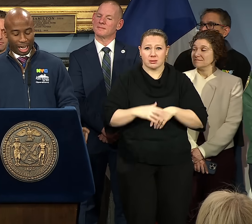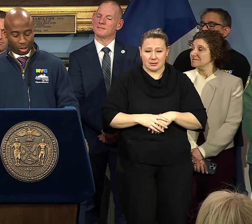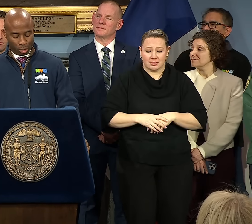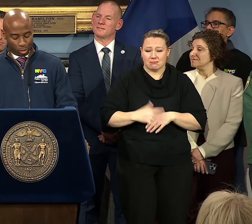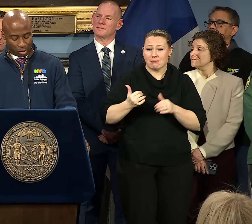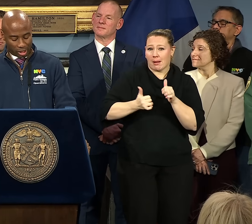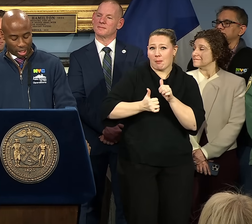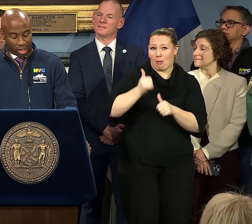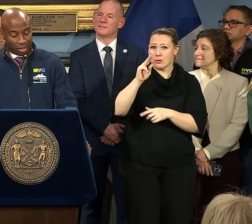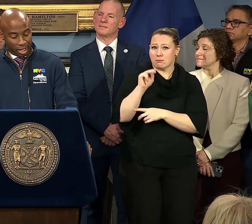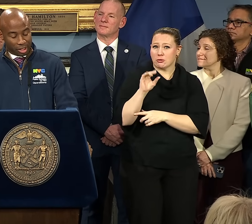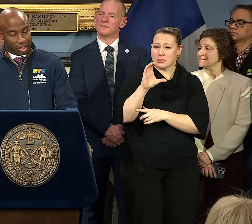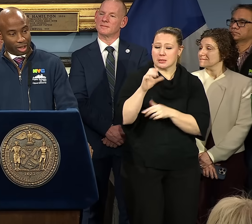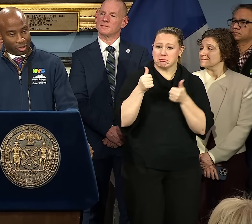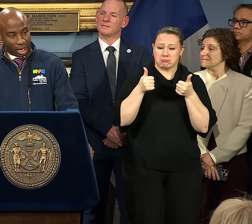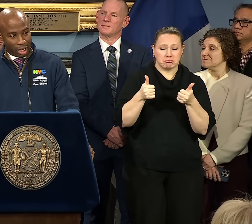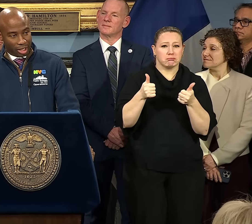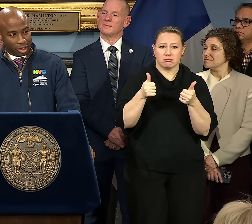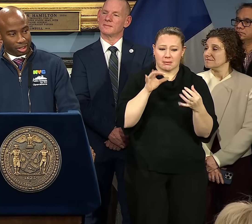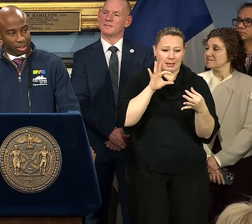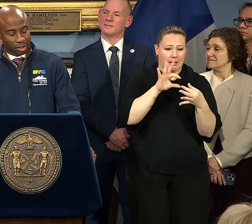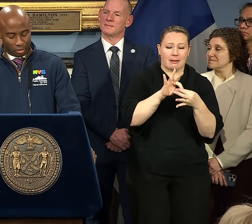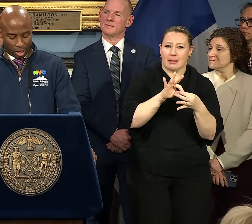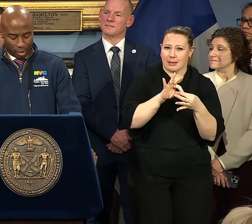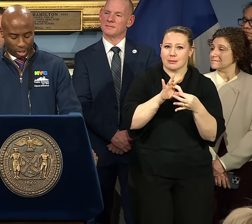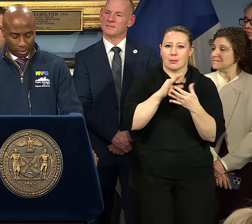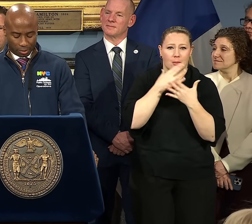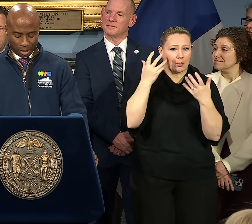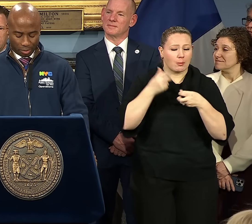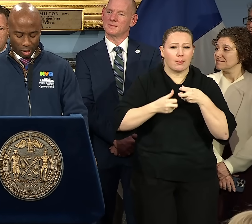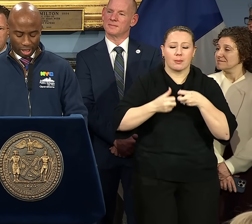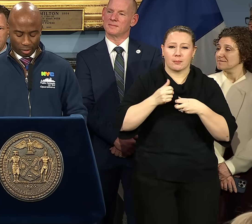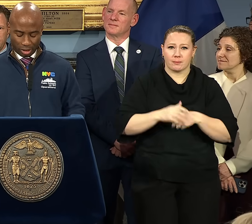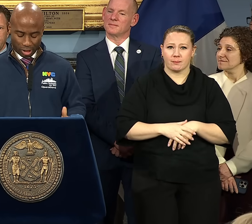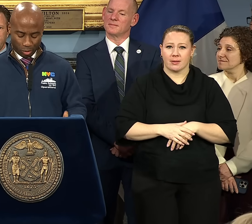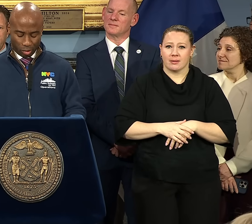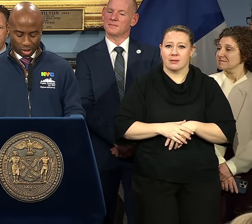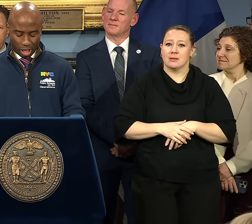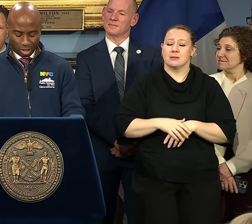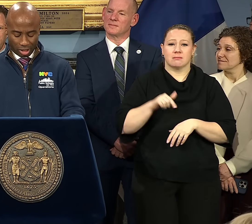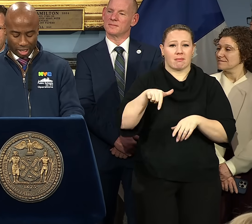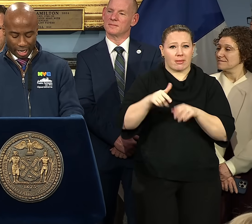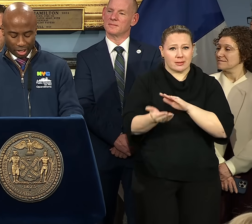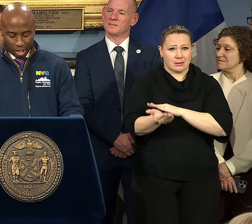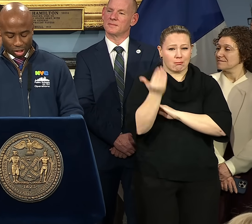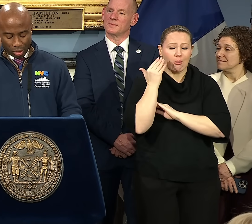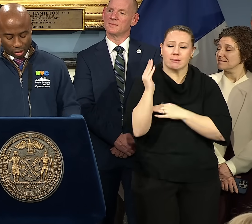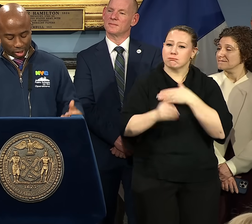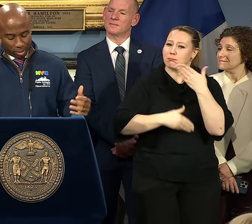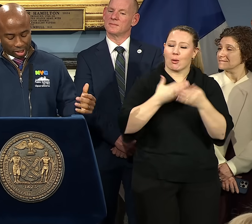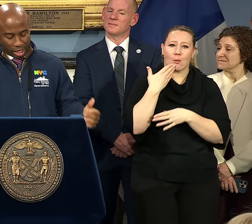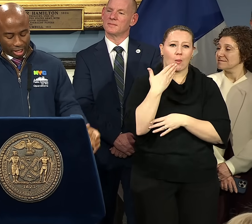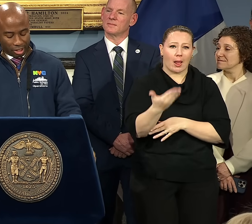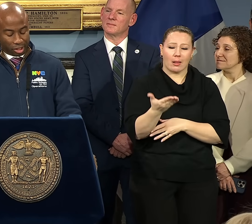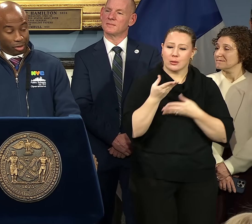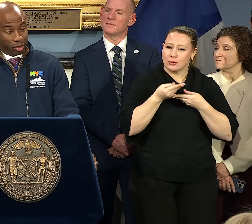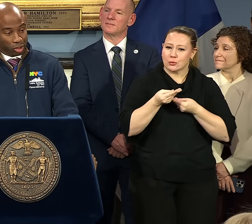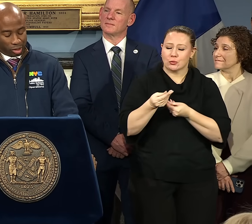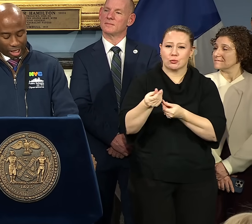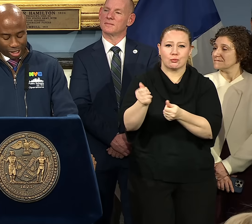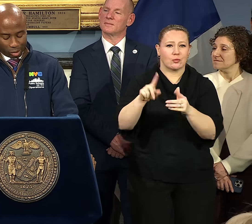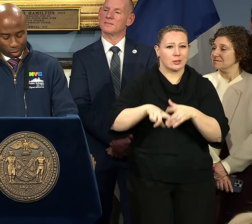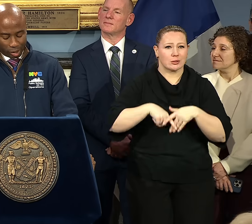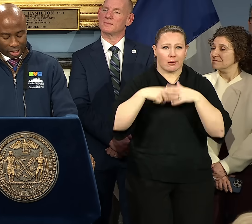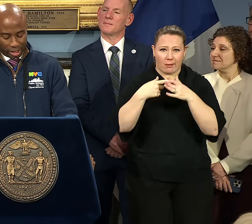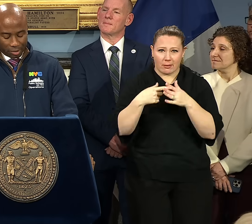our classrooms. Things have gone very well this morning. It was a smooth start to the day. Students were able to log into their